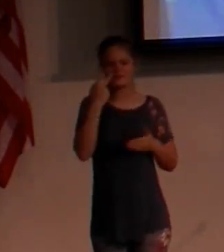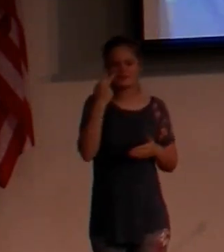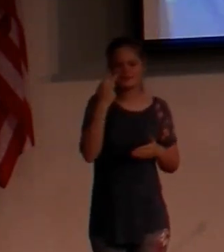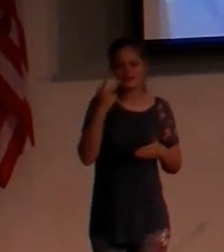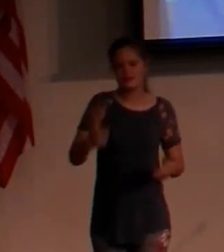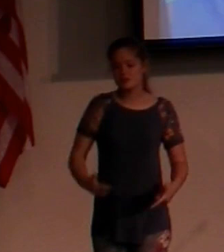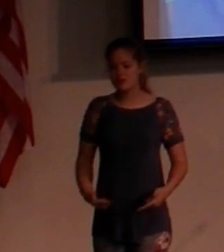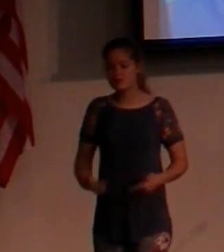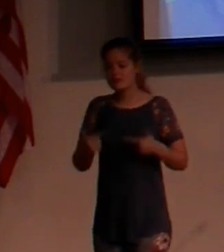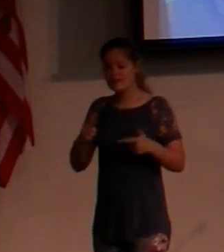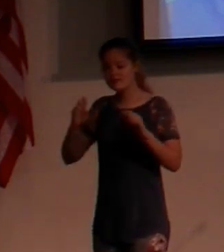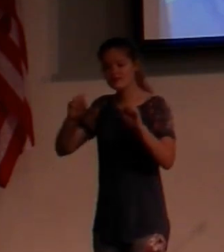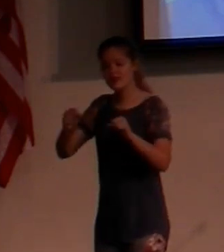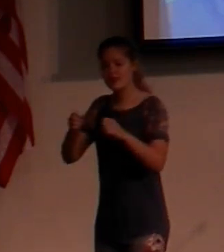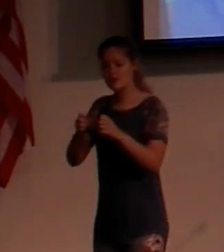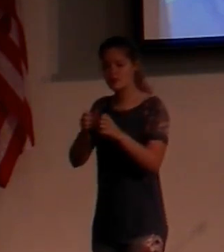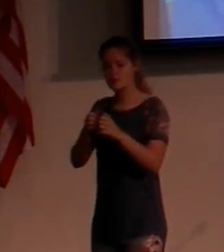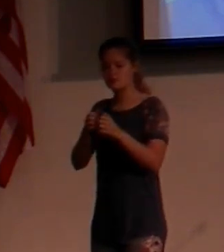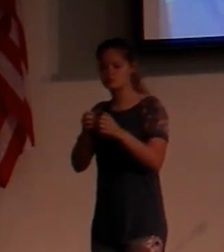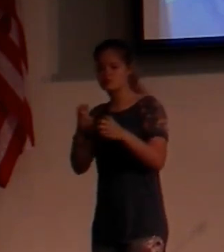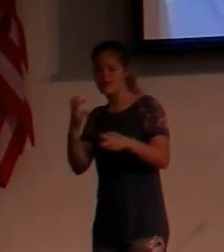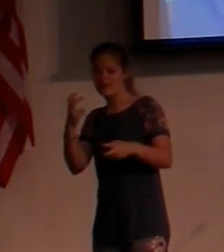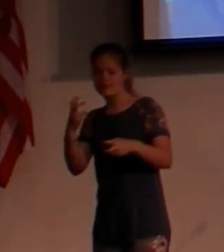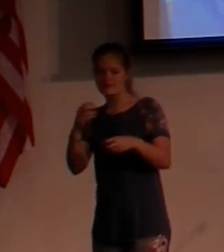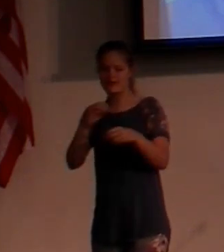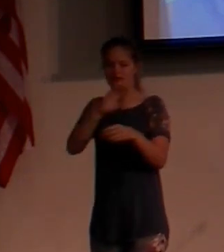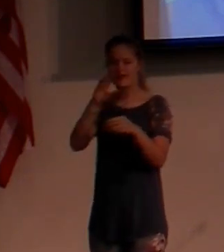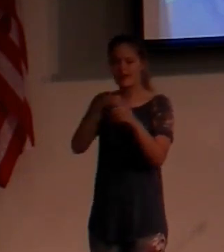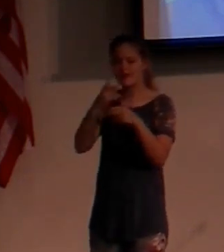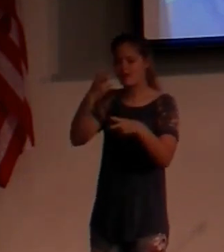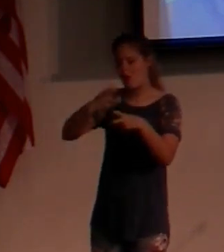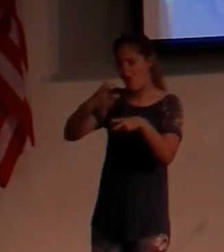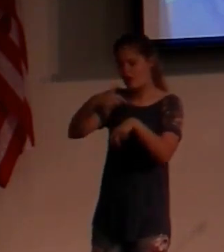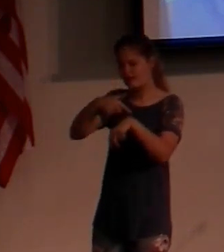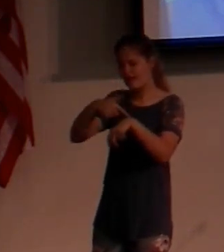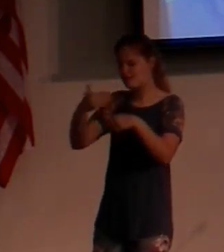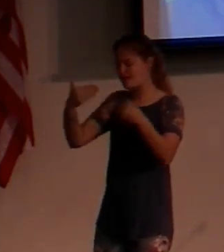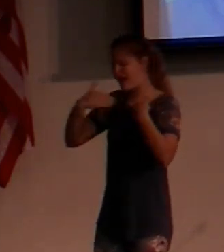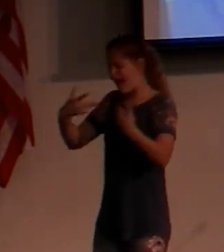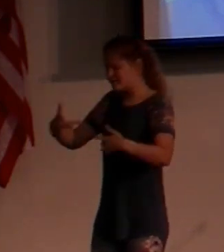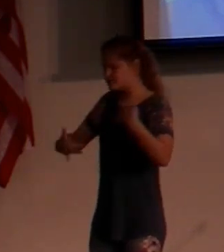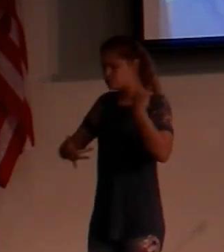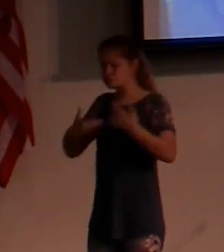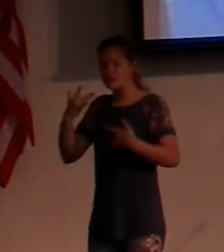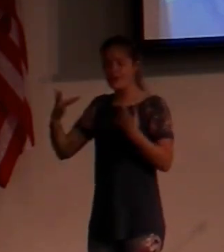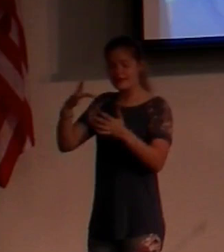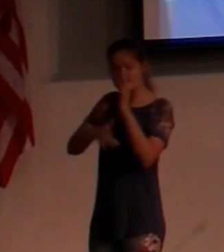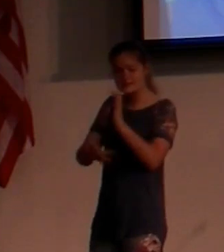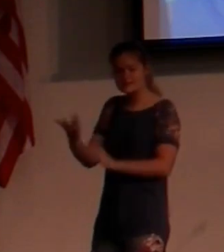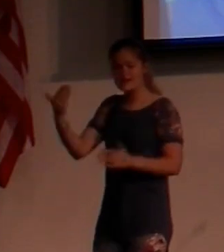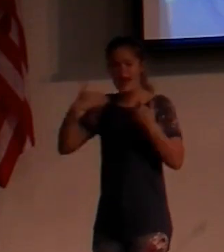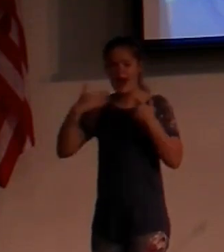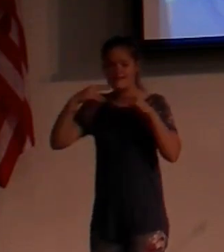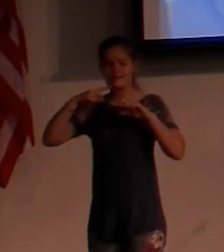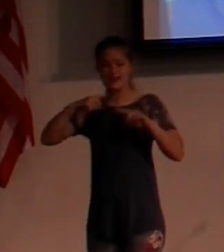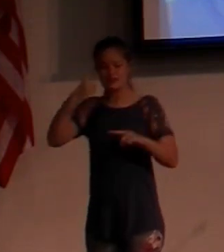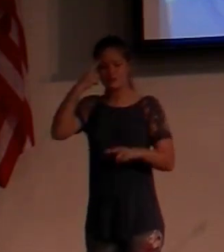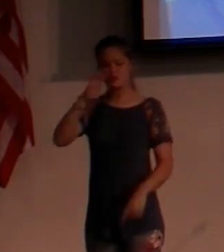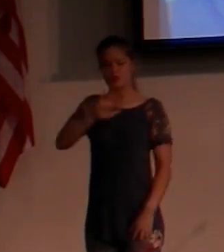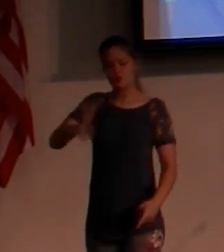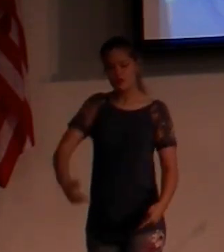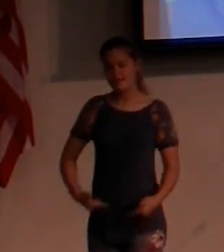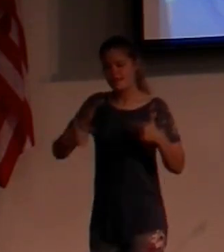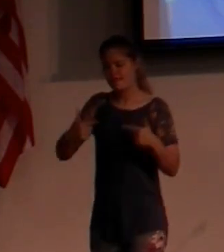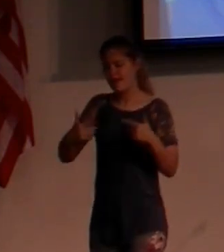hard, that you can have joy even in the worst of situations, that Jesus has an answer for your life beyond just the